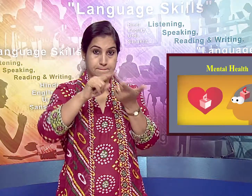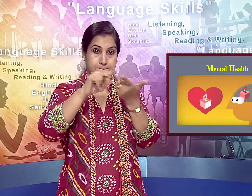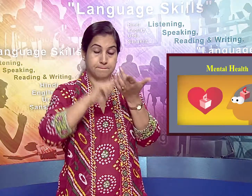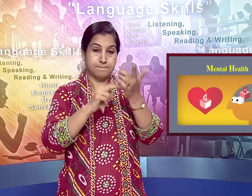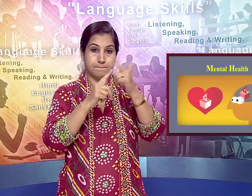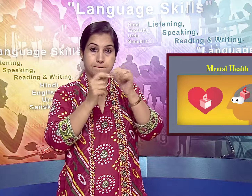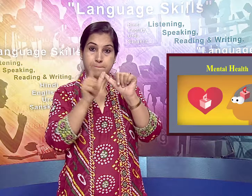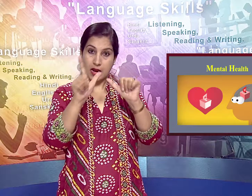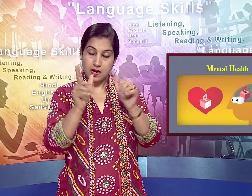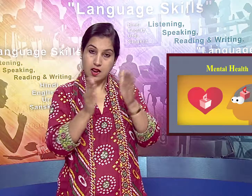mental health.